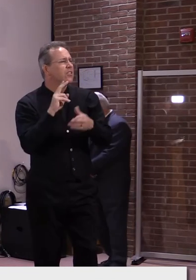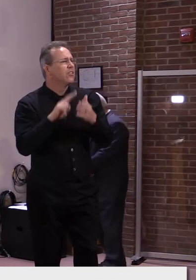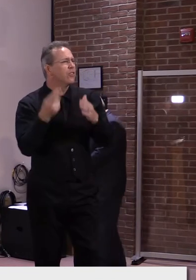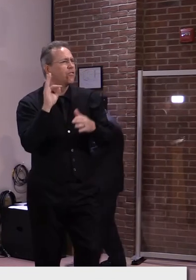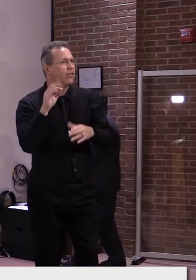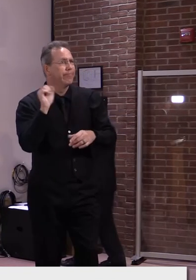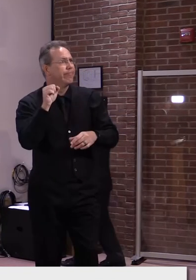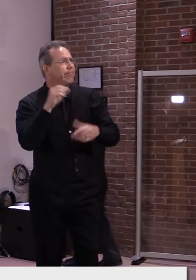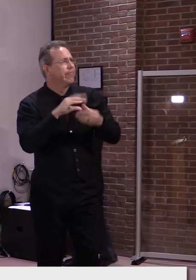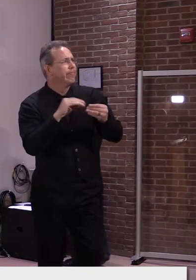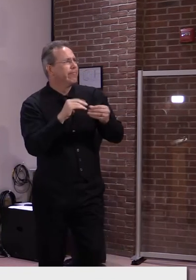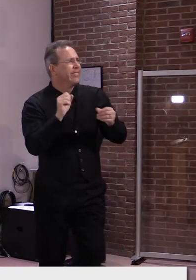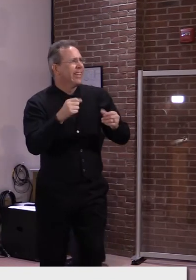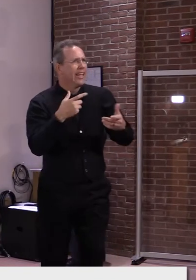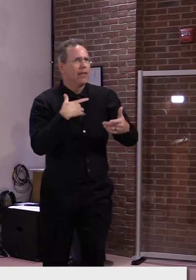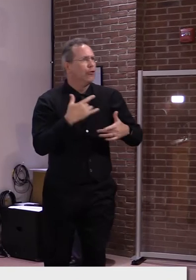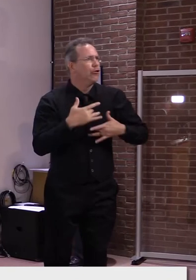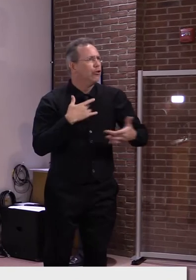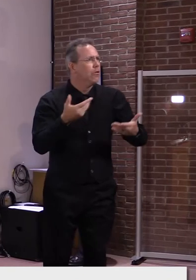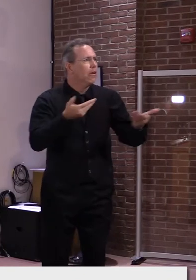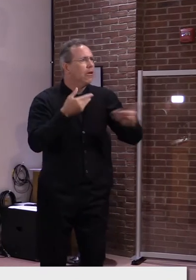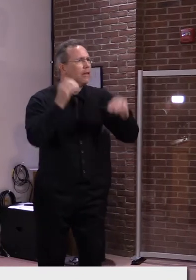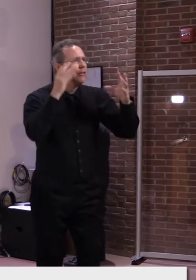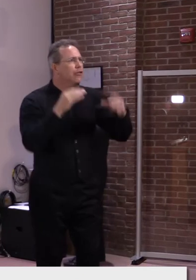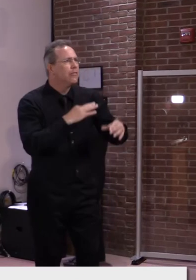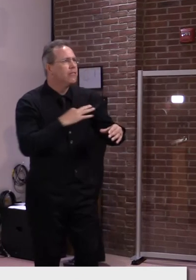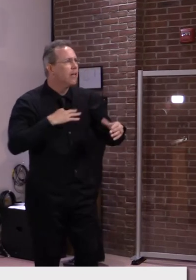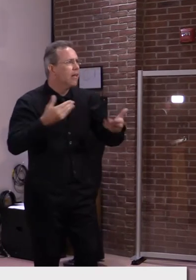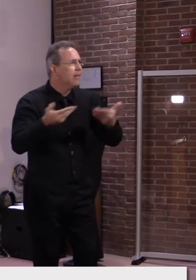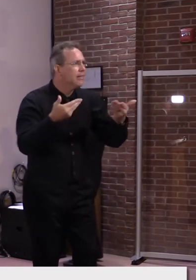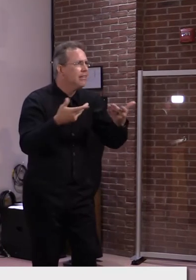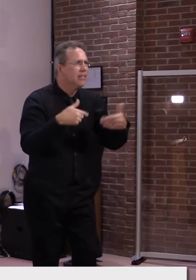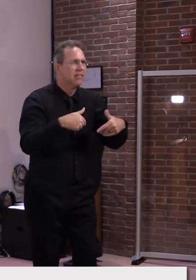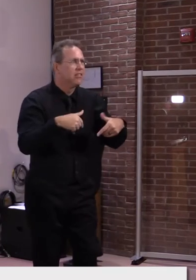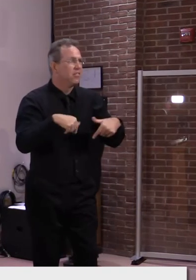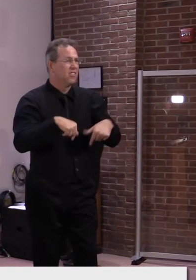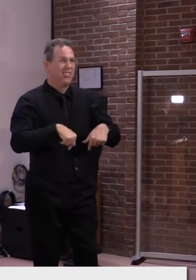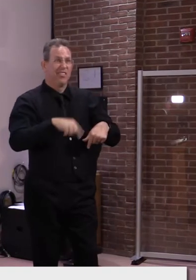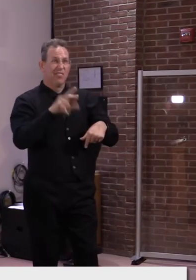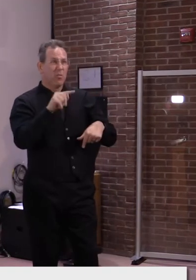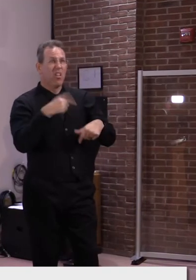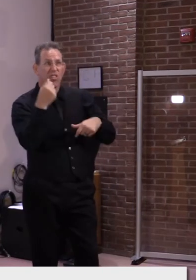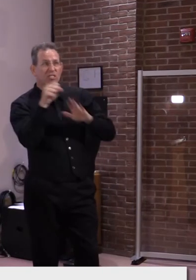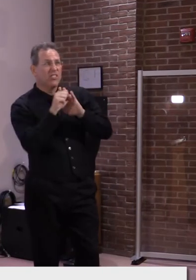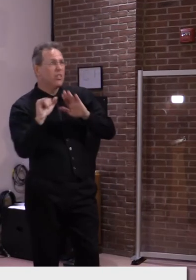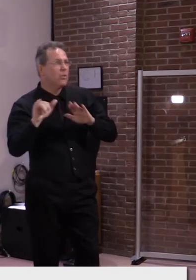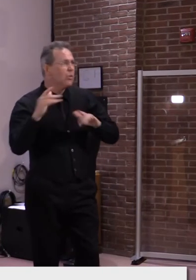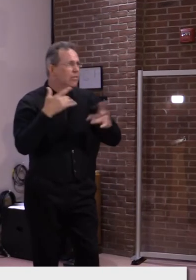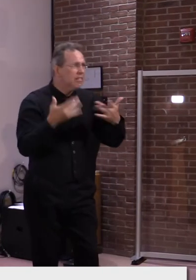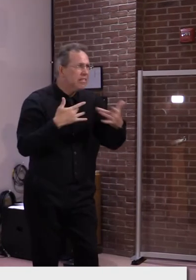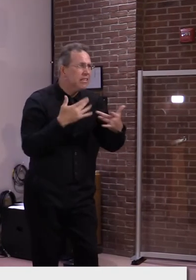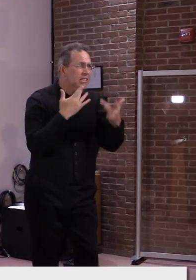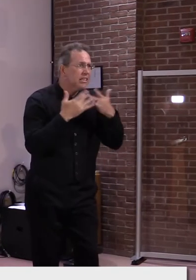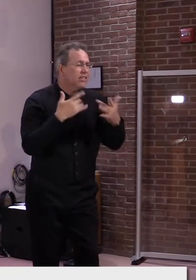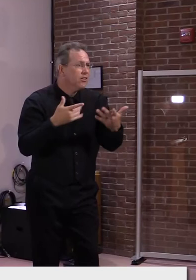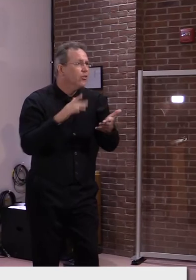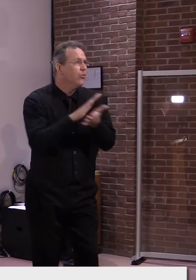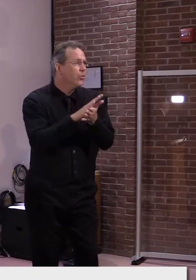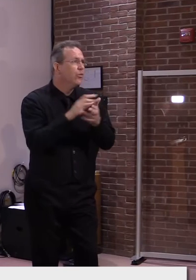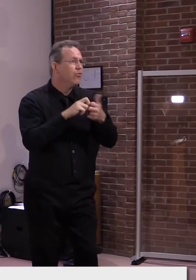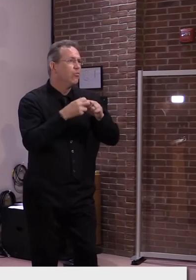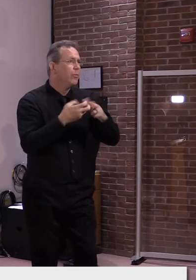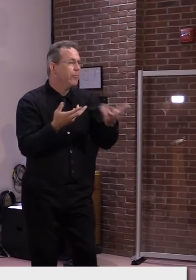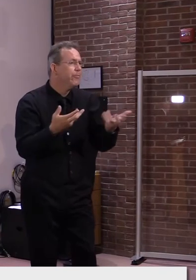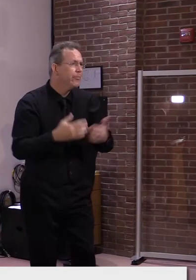as well. And we knew there'd be a certain amount of fatigue this summer as well. And one of the reasons why we decided in designing Summer Matters that